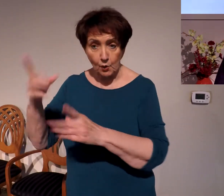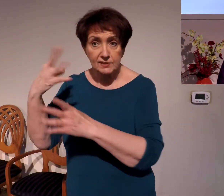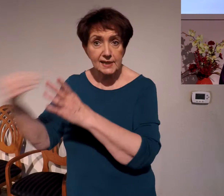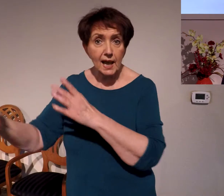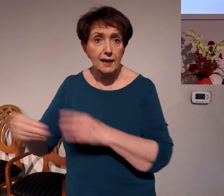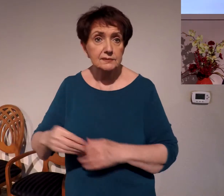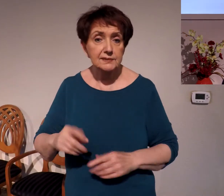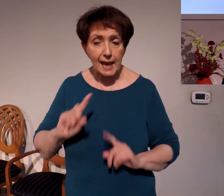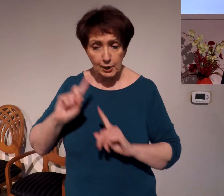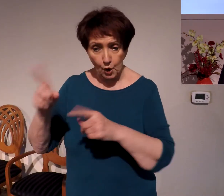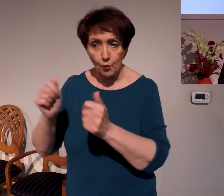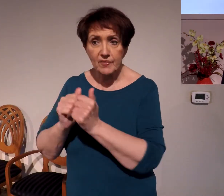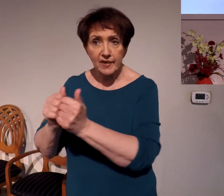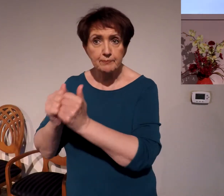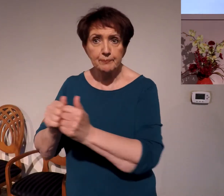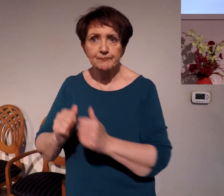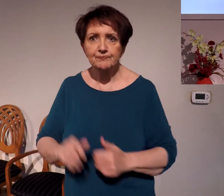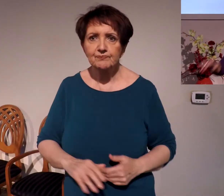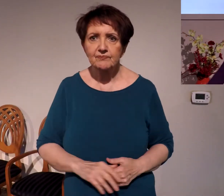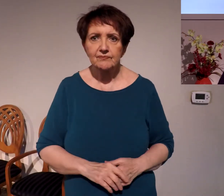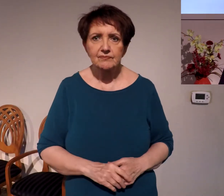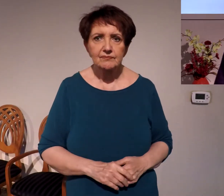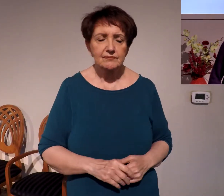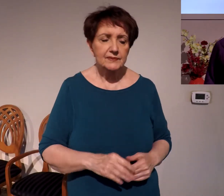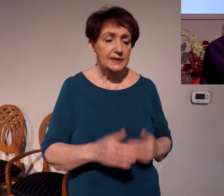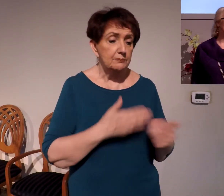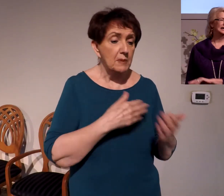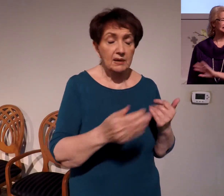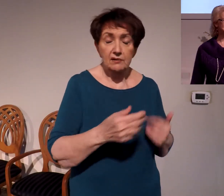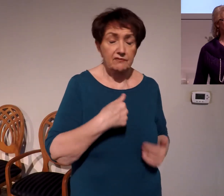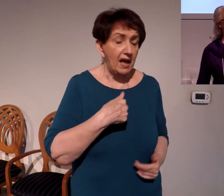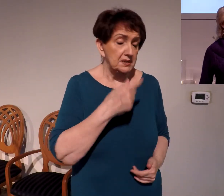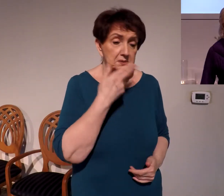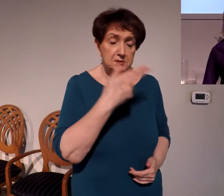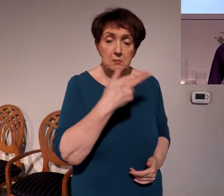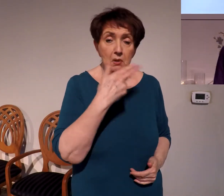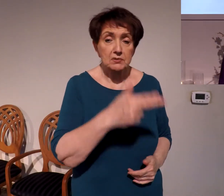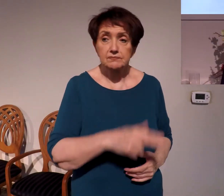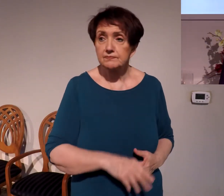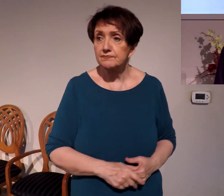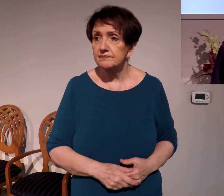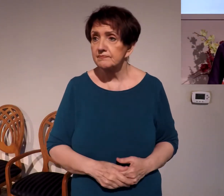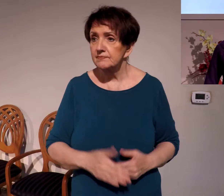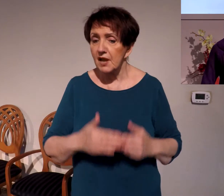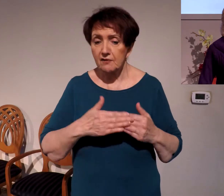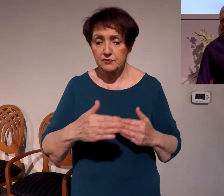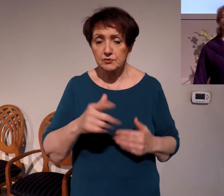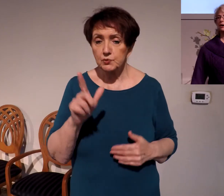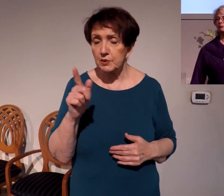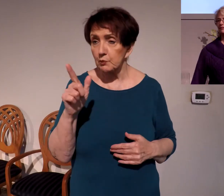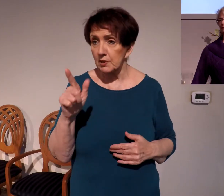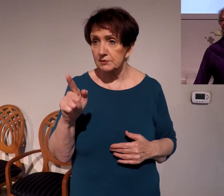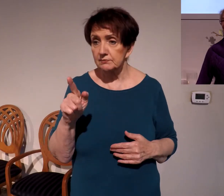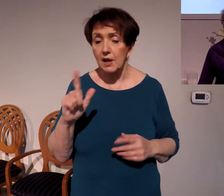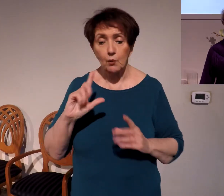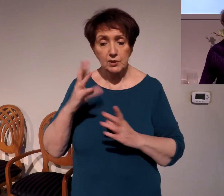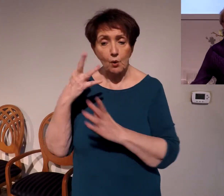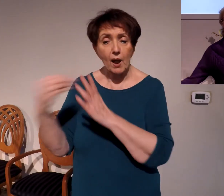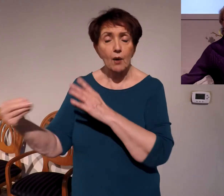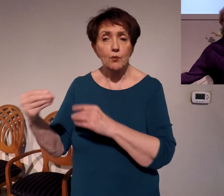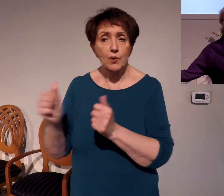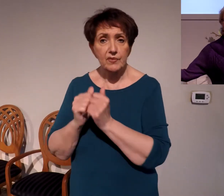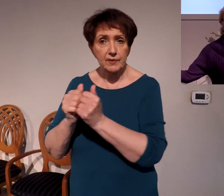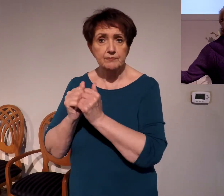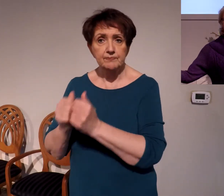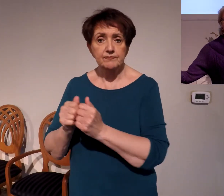And I'd go with them. Even though I didn't smoke after I was 21. But I would go out with them because they